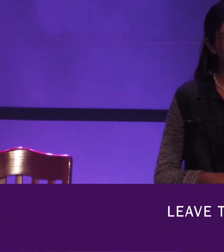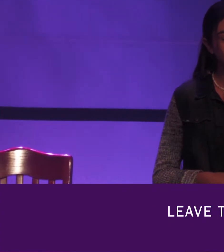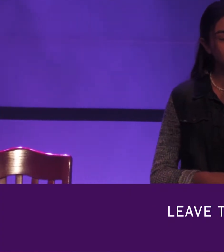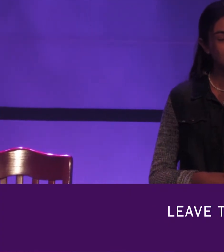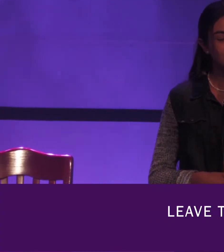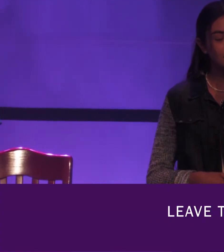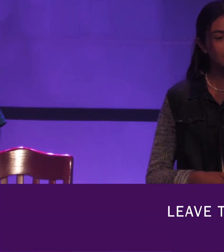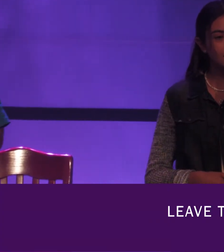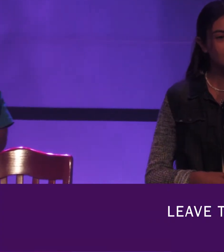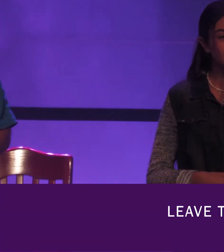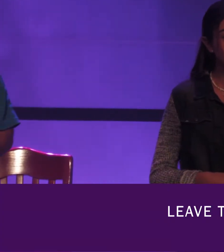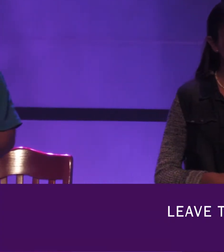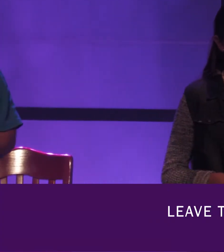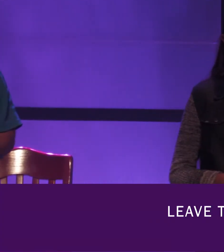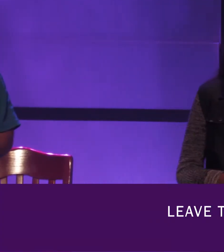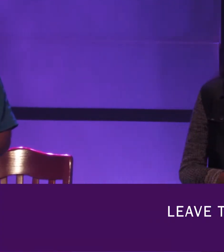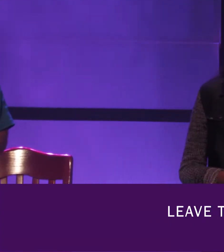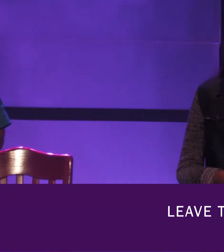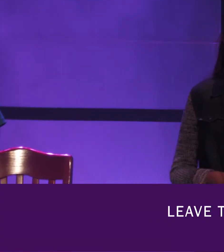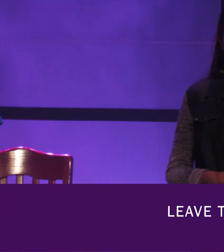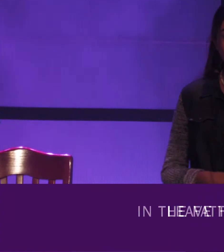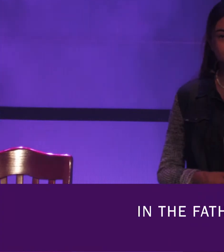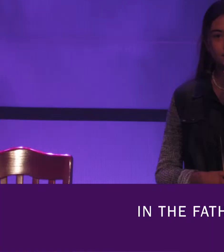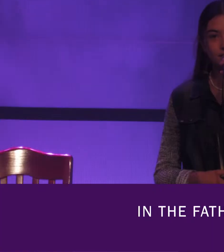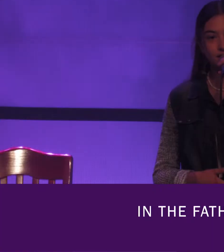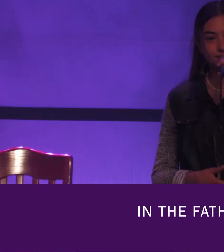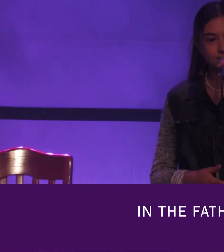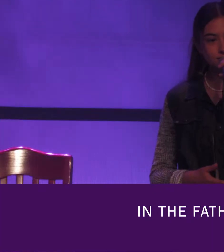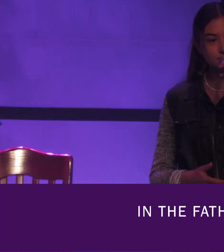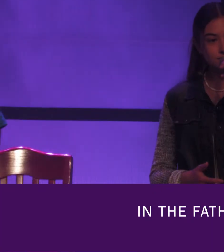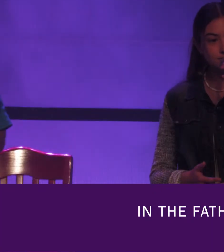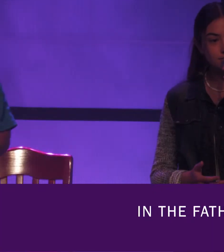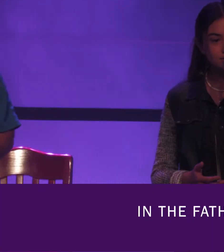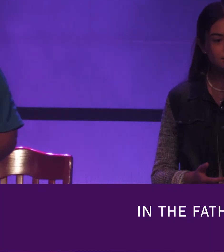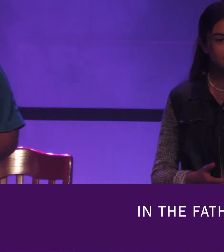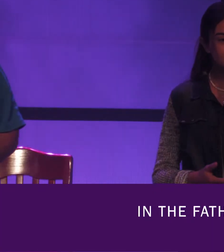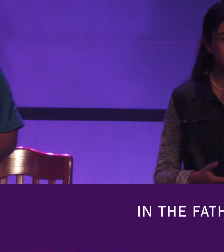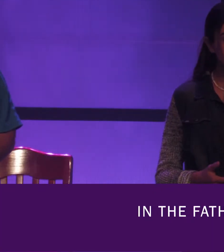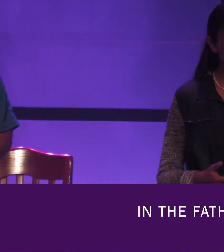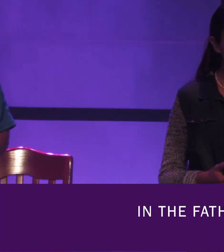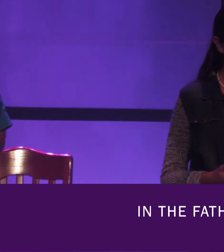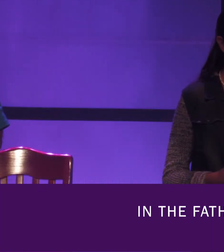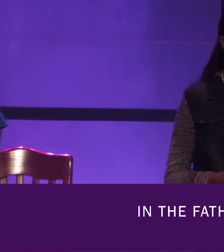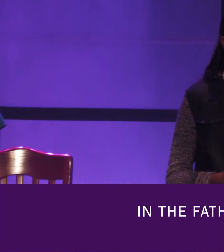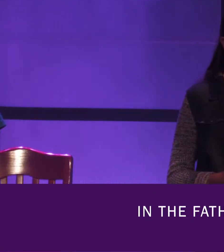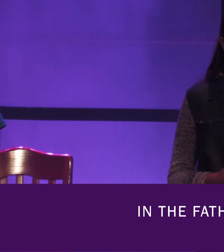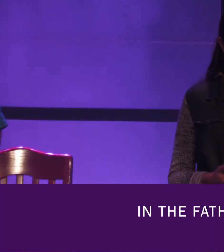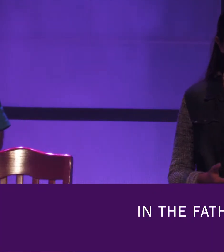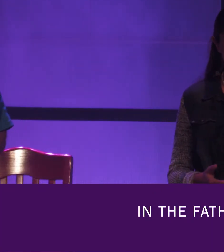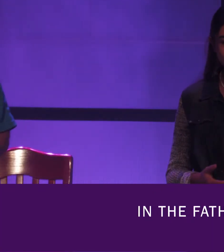Leave the rest in the Father's hands.